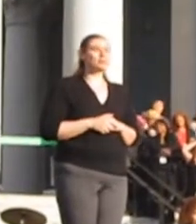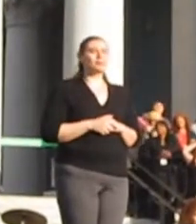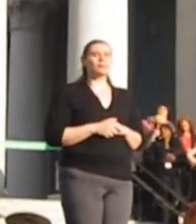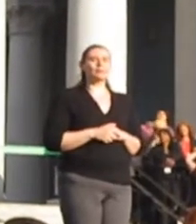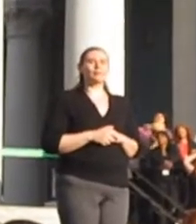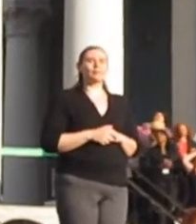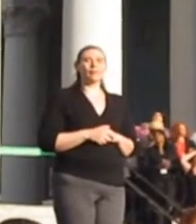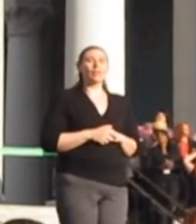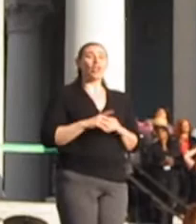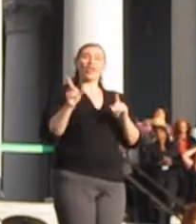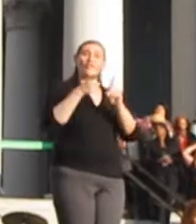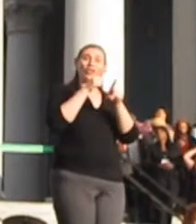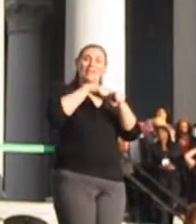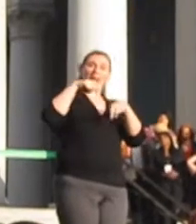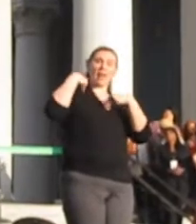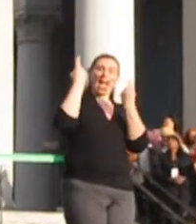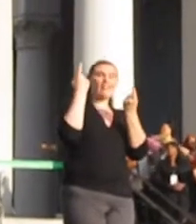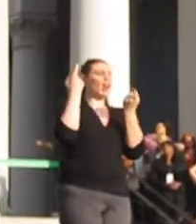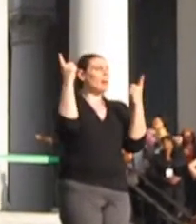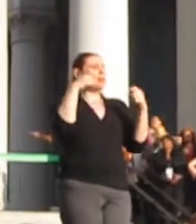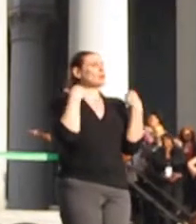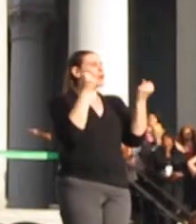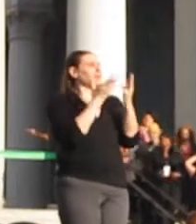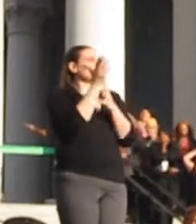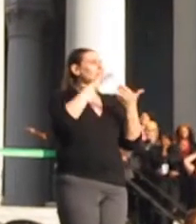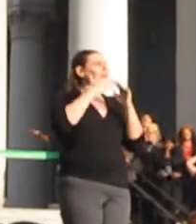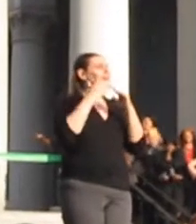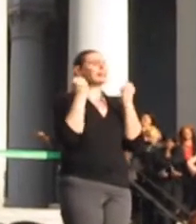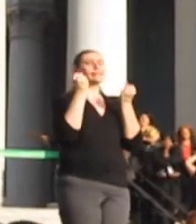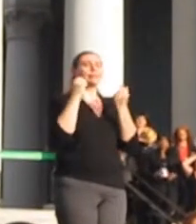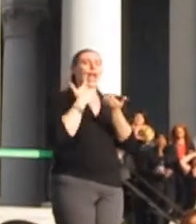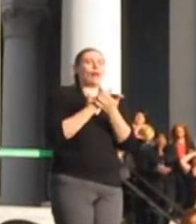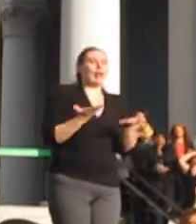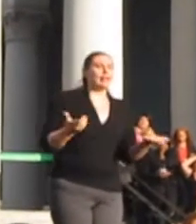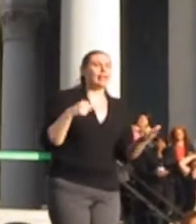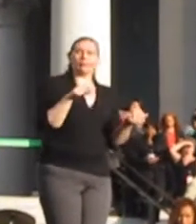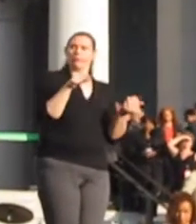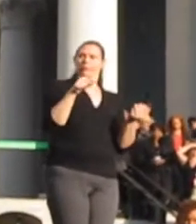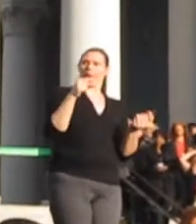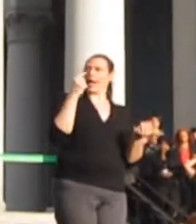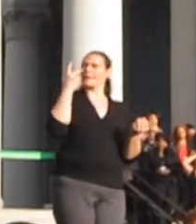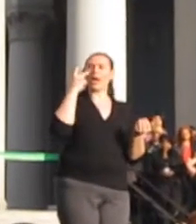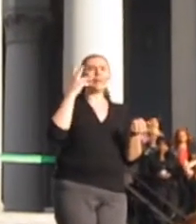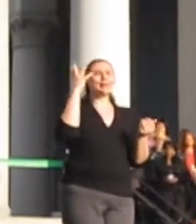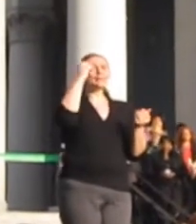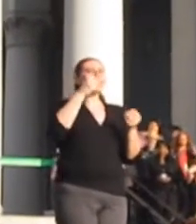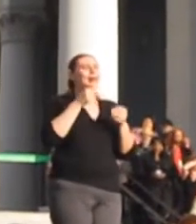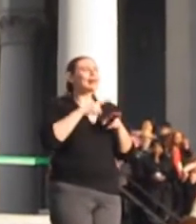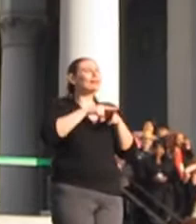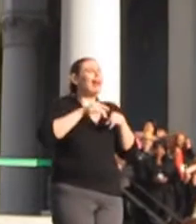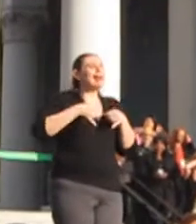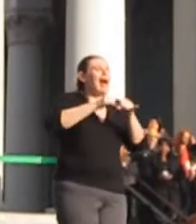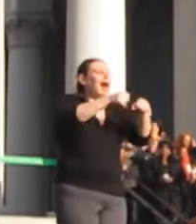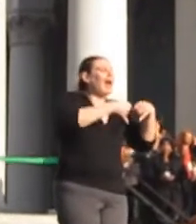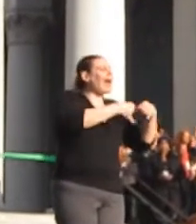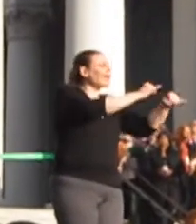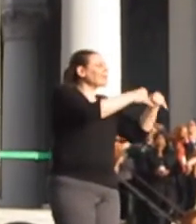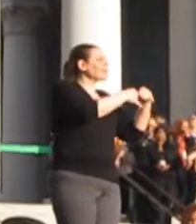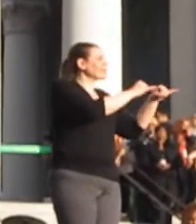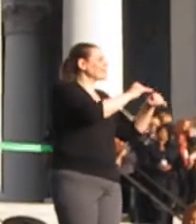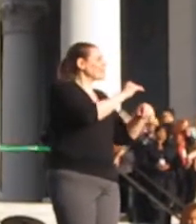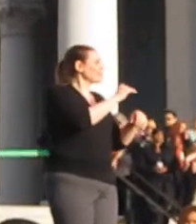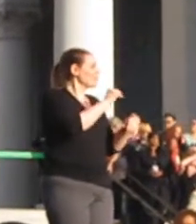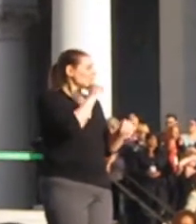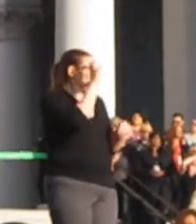for the first time ever, I was just driving through the city when I got here, and I saw all these pretty rail lines. It's not